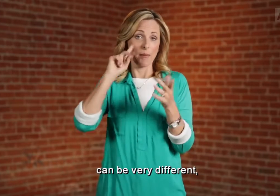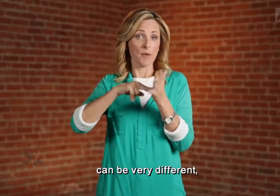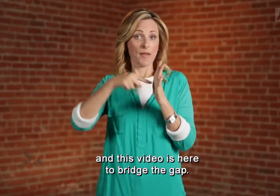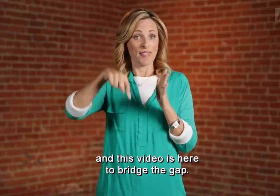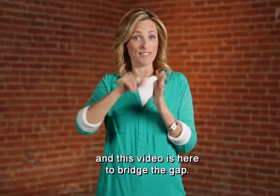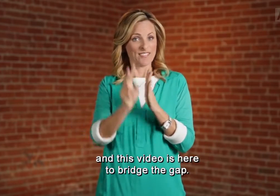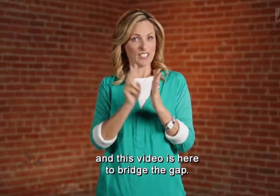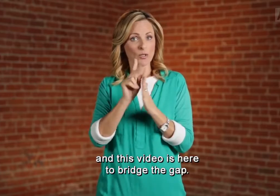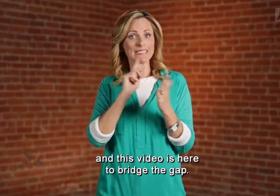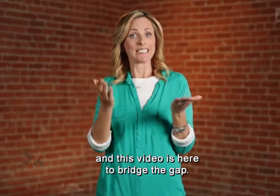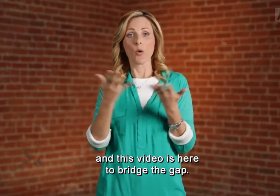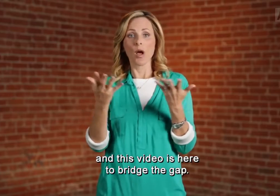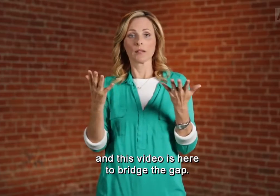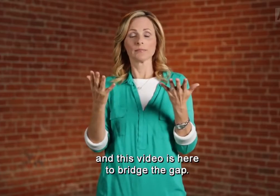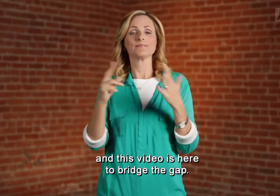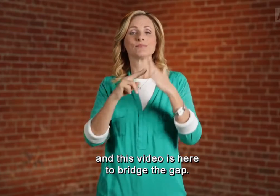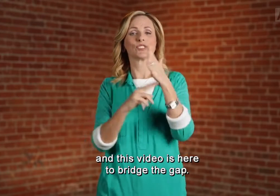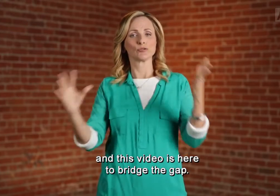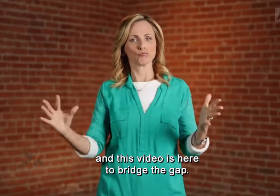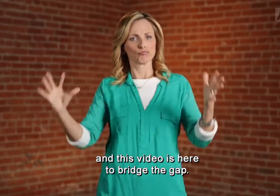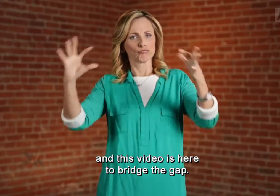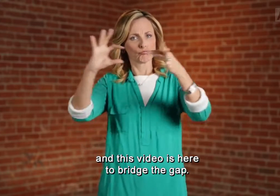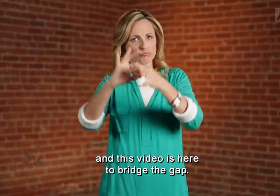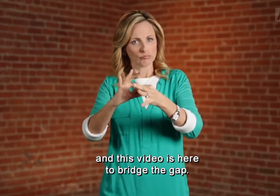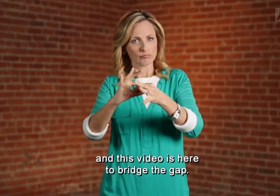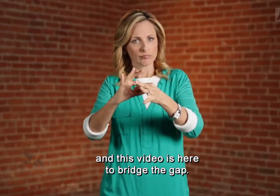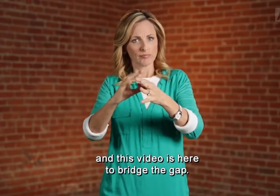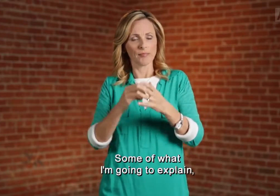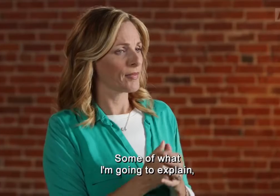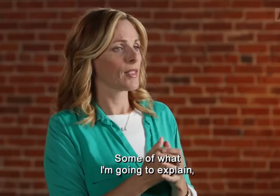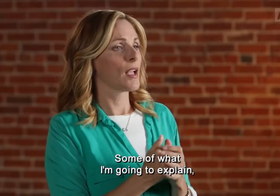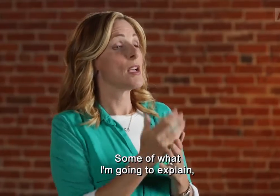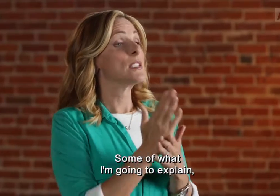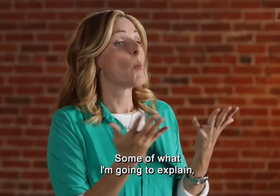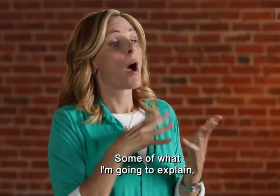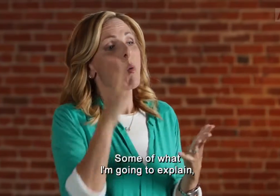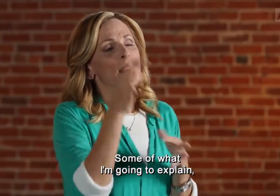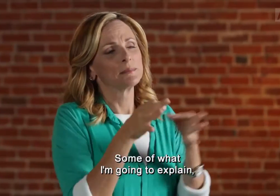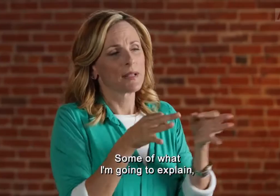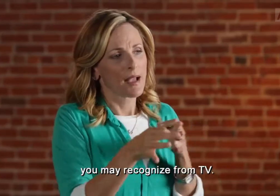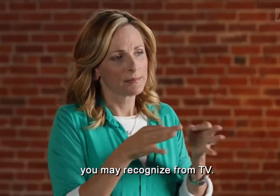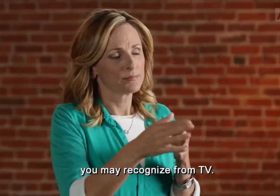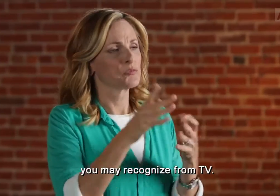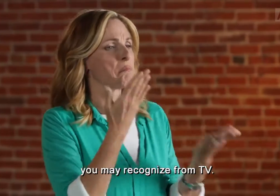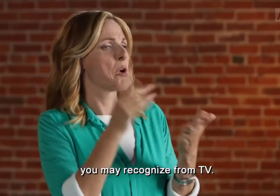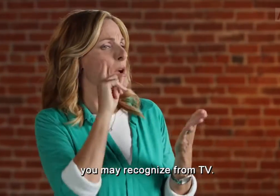different, and this video is here to bridge the gap. Some of what I'm going to explain you may recognize